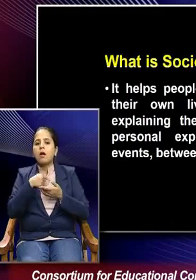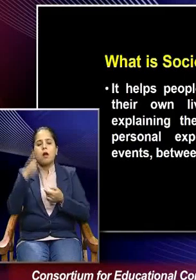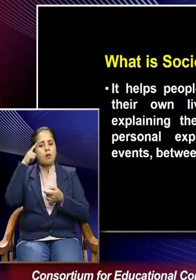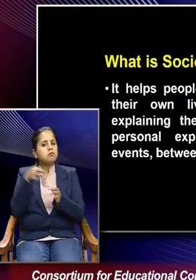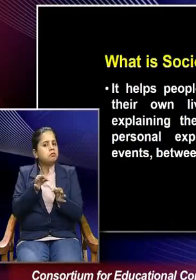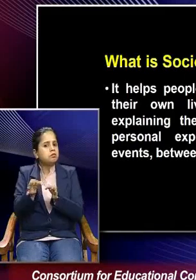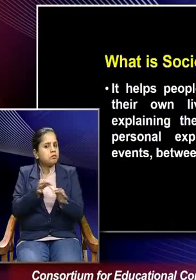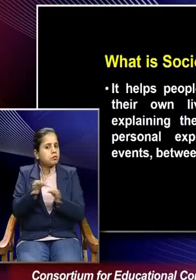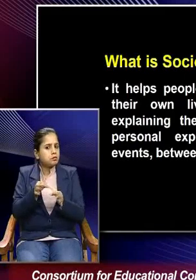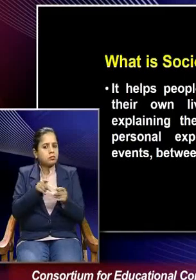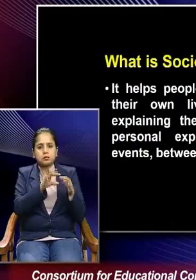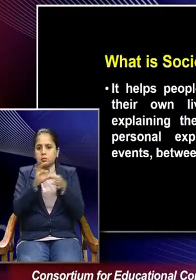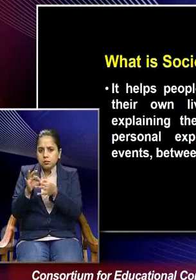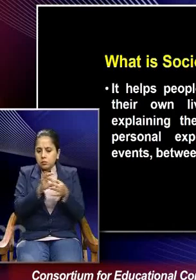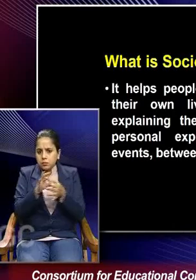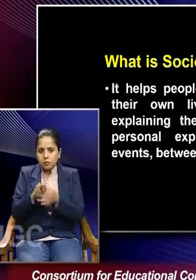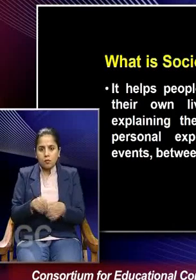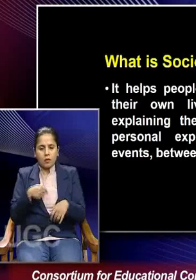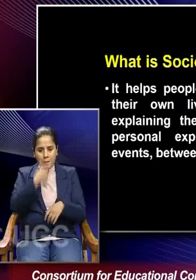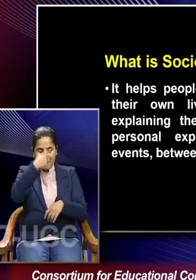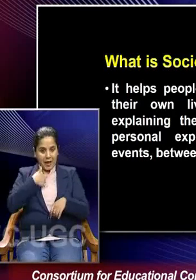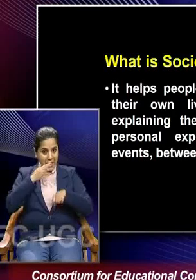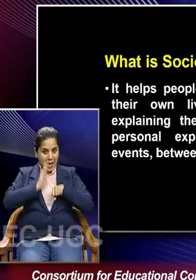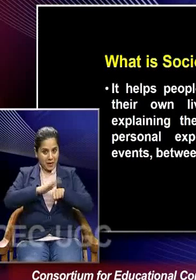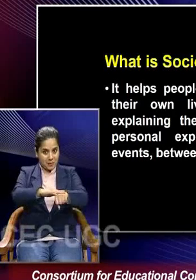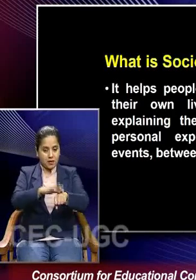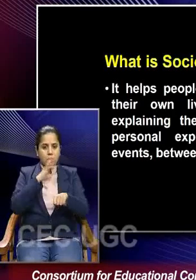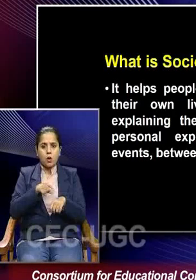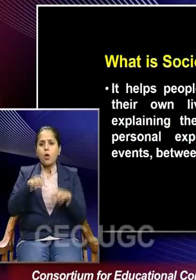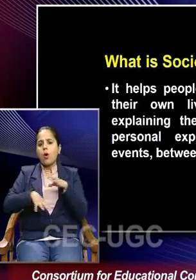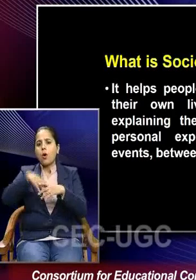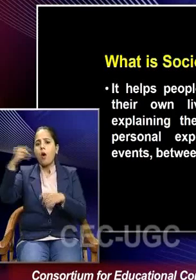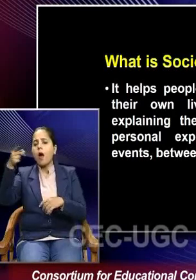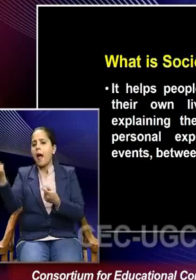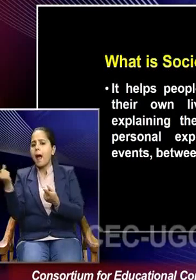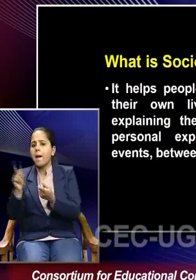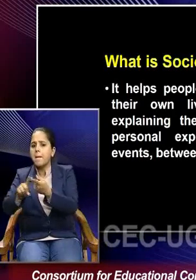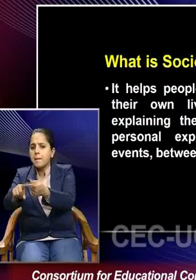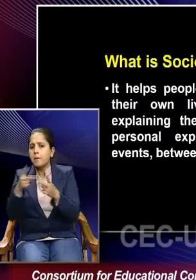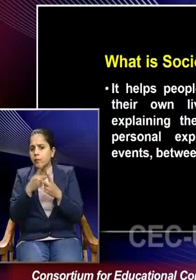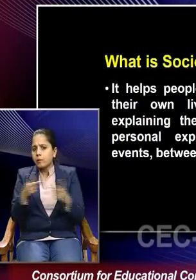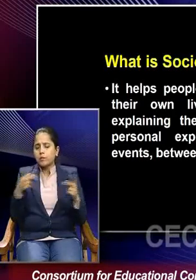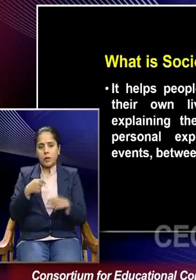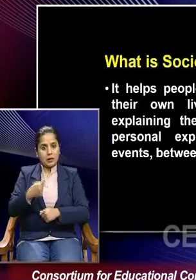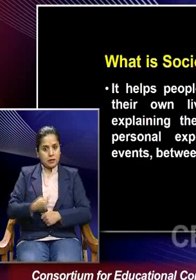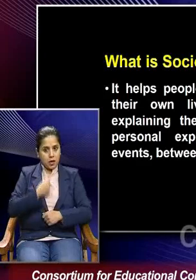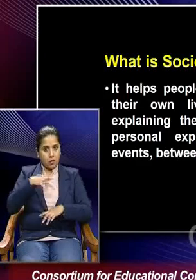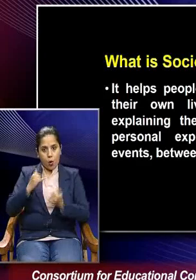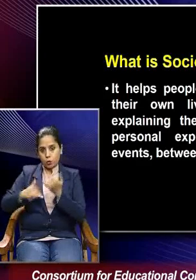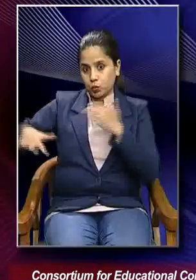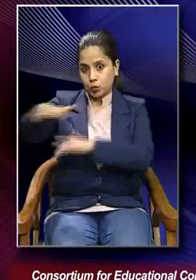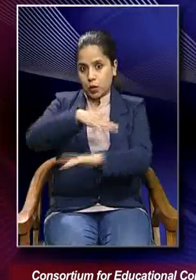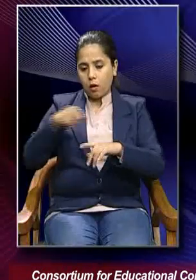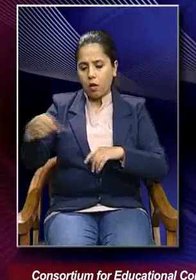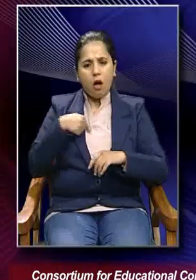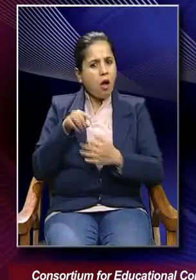explaining relationship between personal experience, external events, and between self and society. So